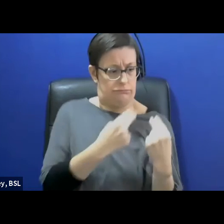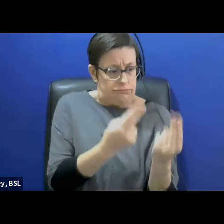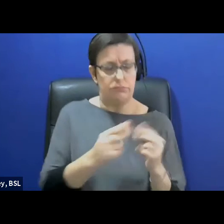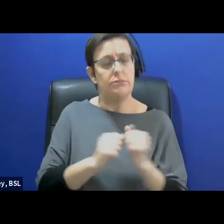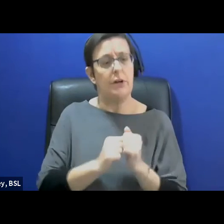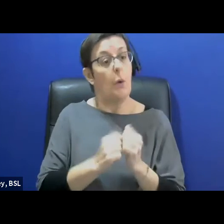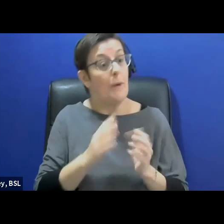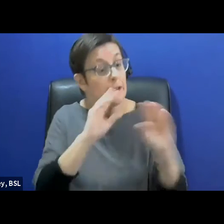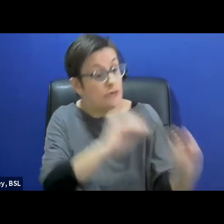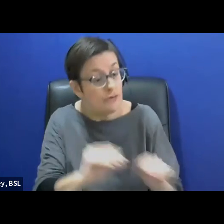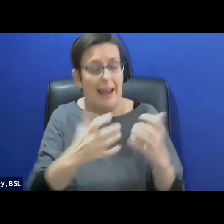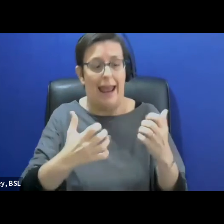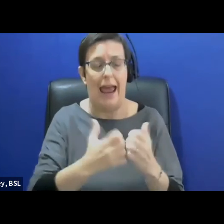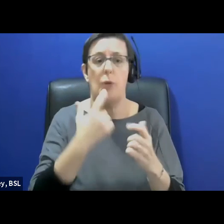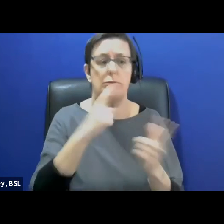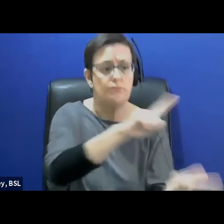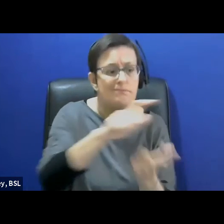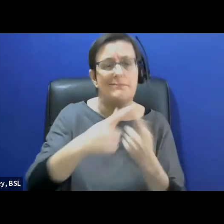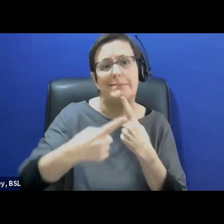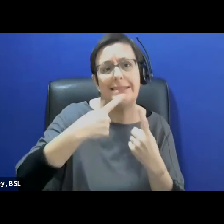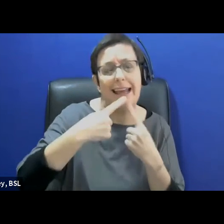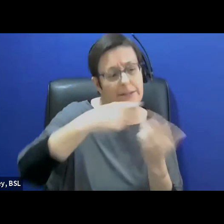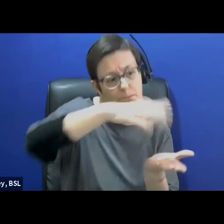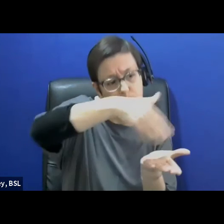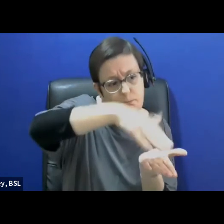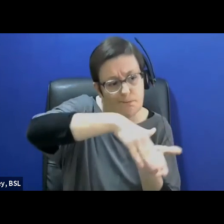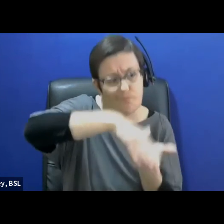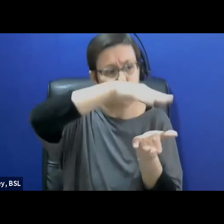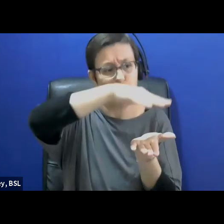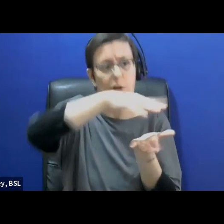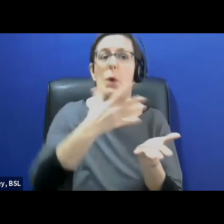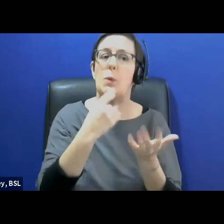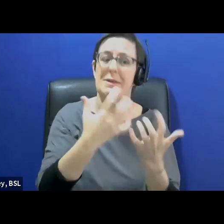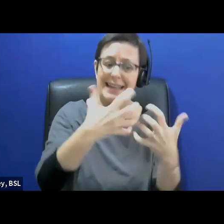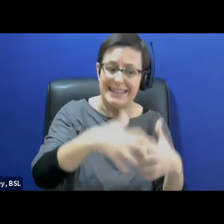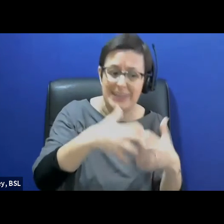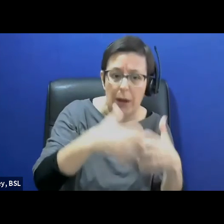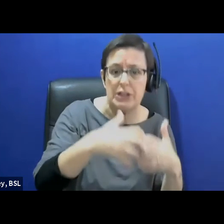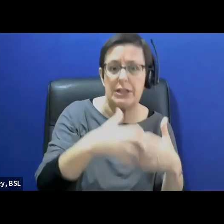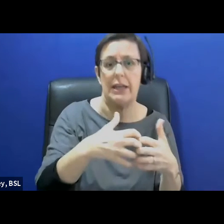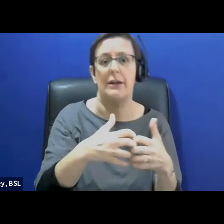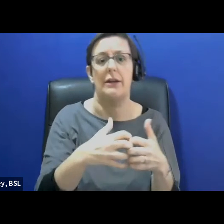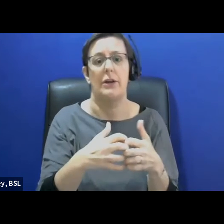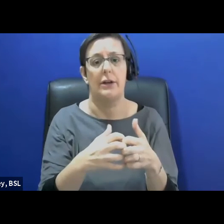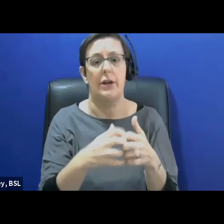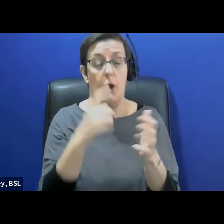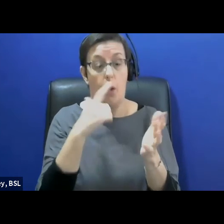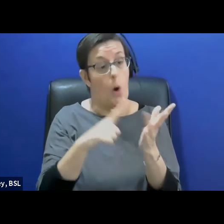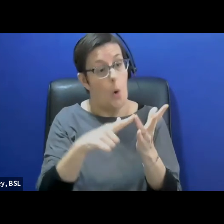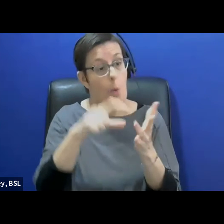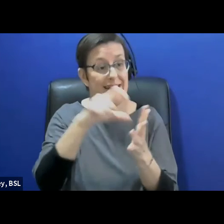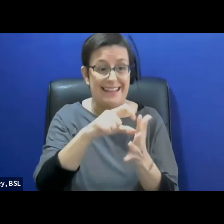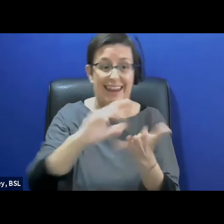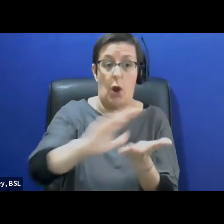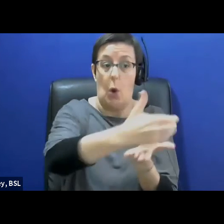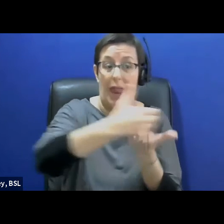using the data collection, using the technology like a Kobo Collect or Odika Collect, because